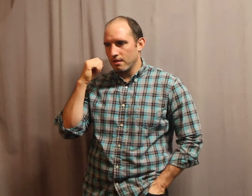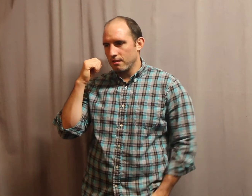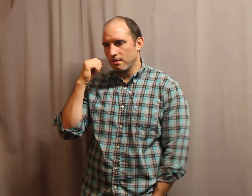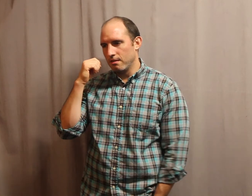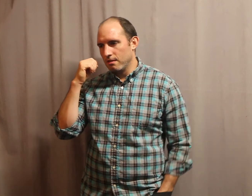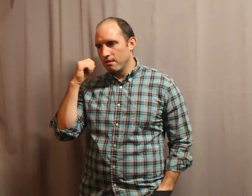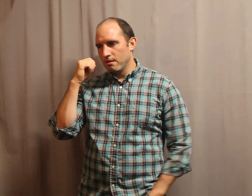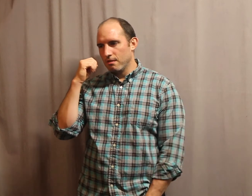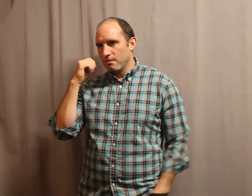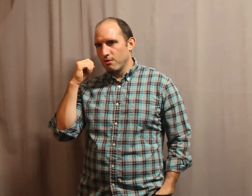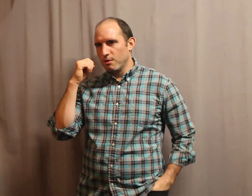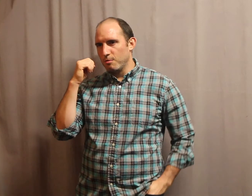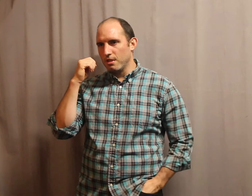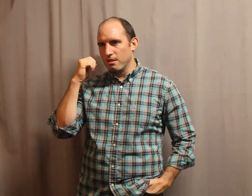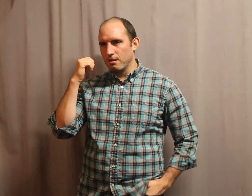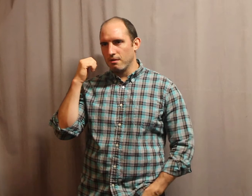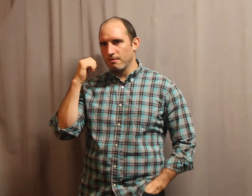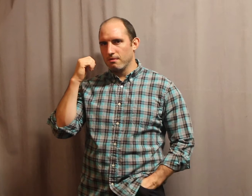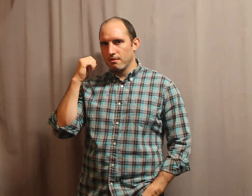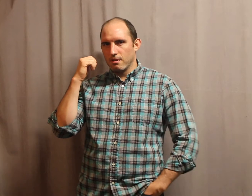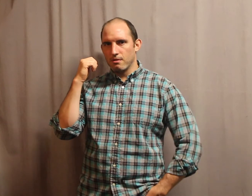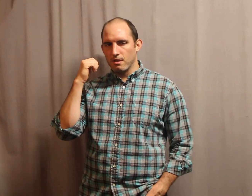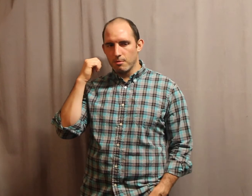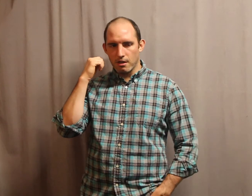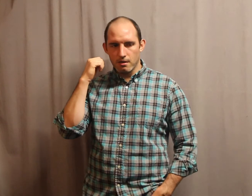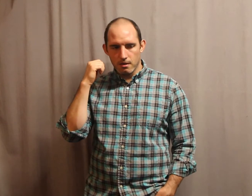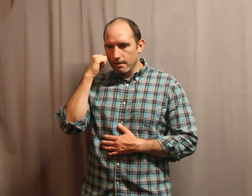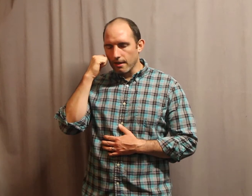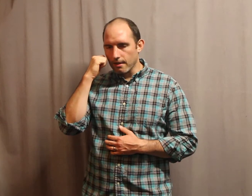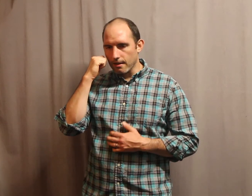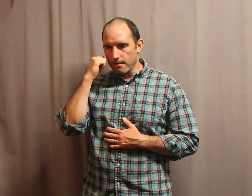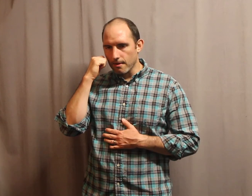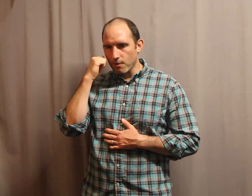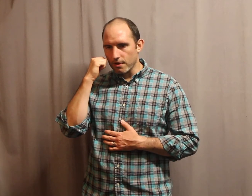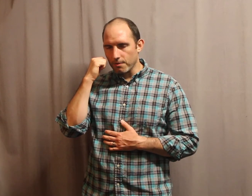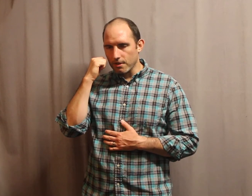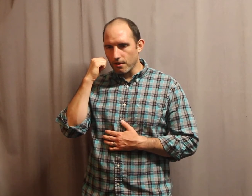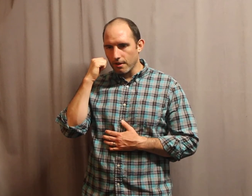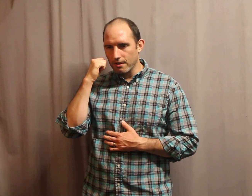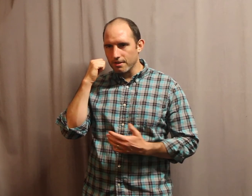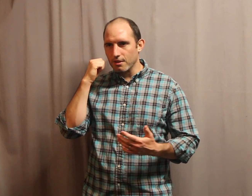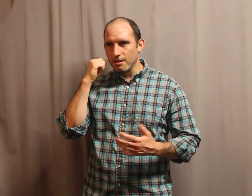that too much busy stuff? Get your hammy back. Yeah, I'm wondering if we can talk. Does that look like I'm